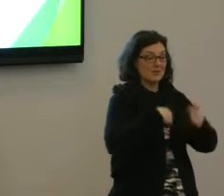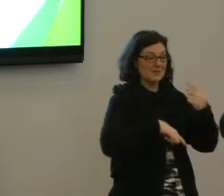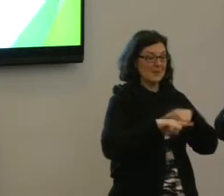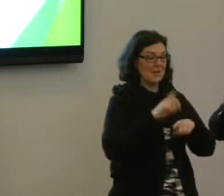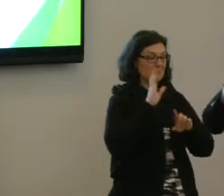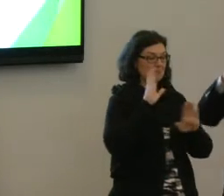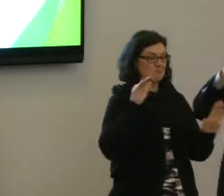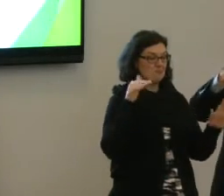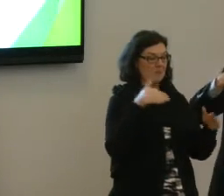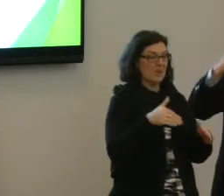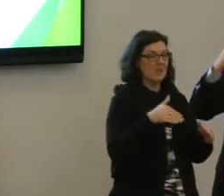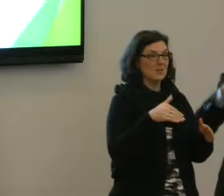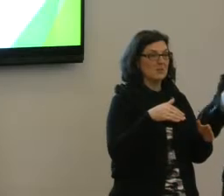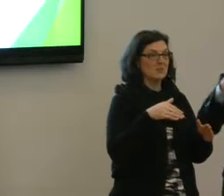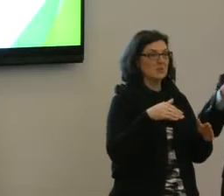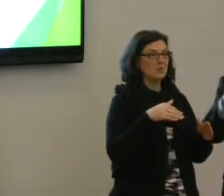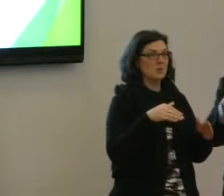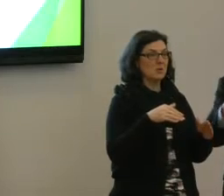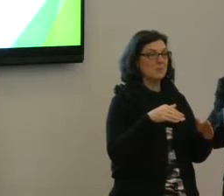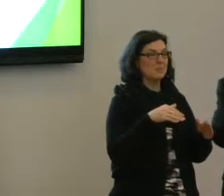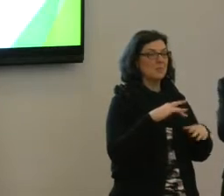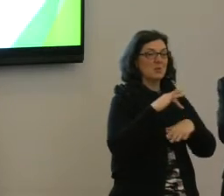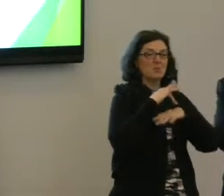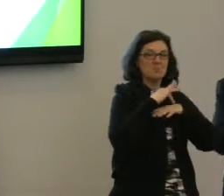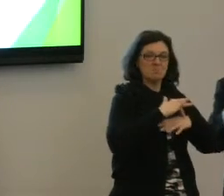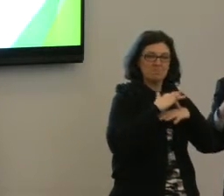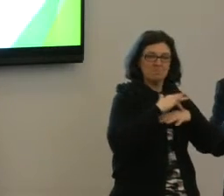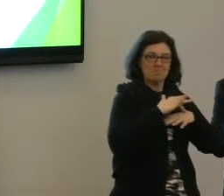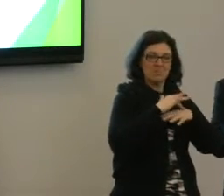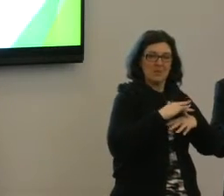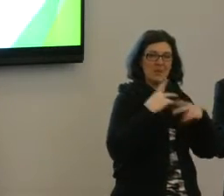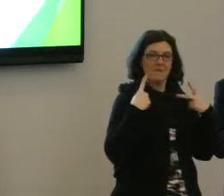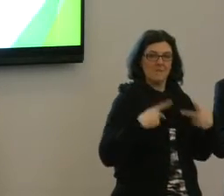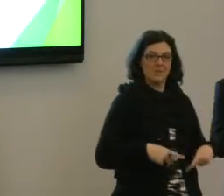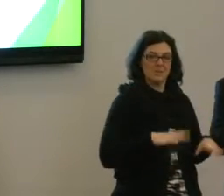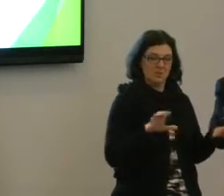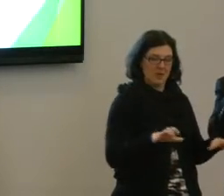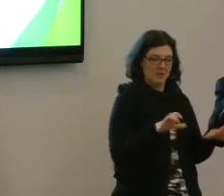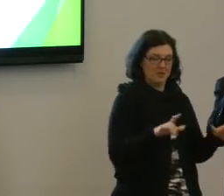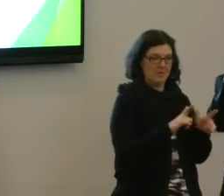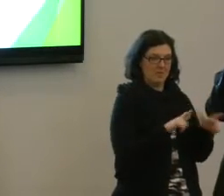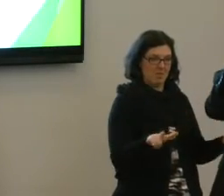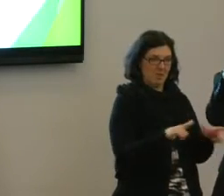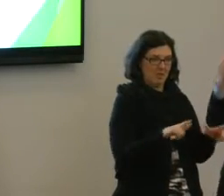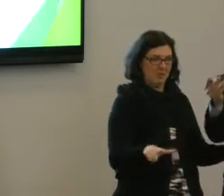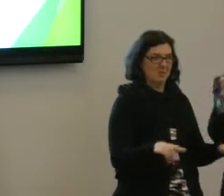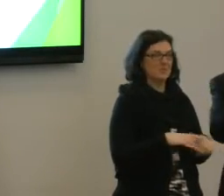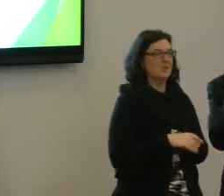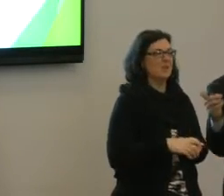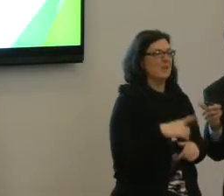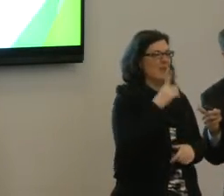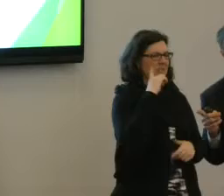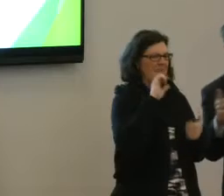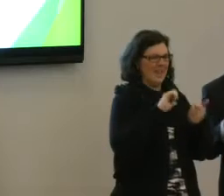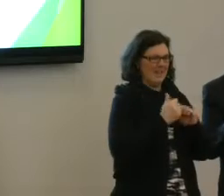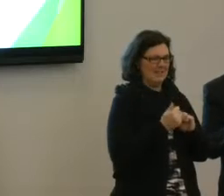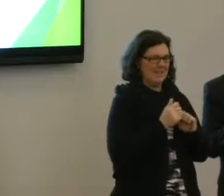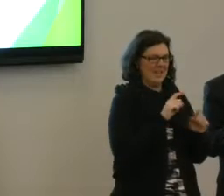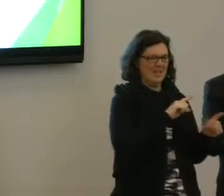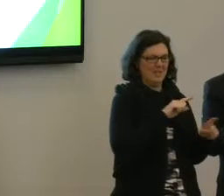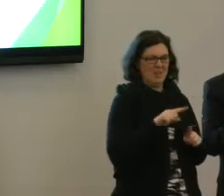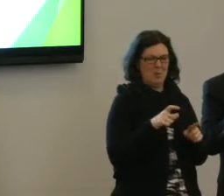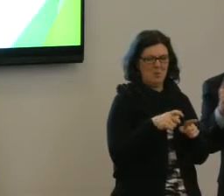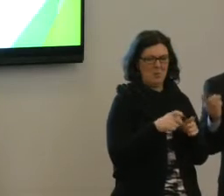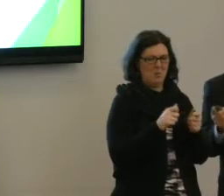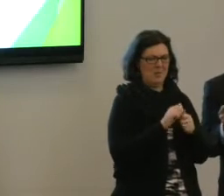to the very grounding those words in physical actions. And you sit here thinking, how does that go with that